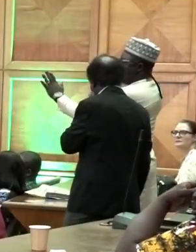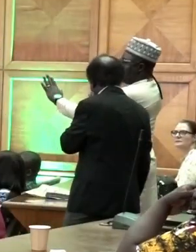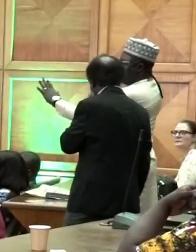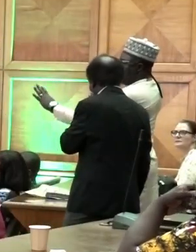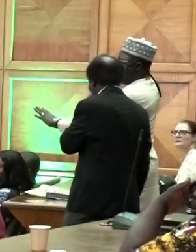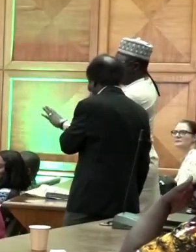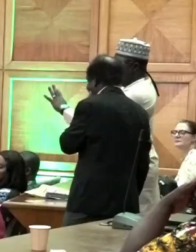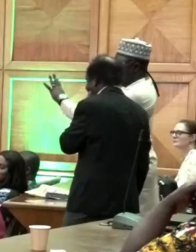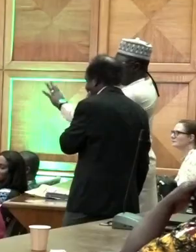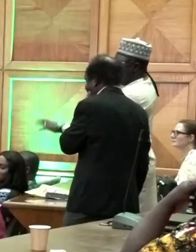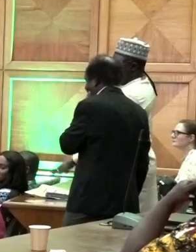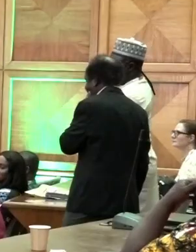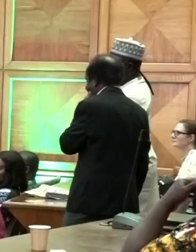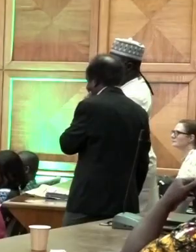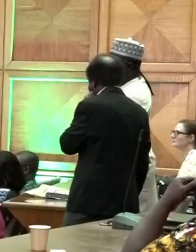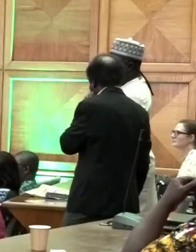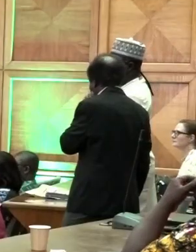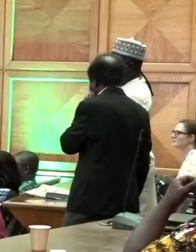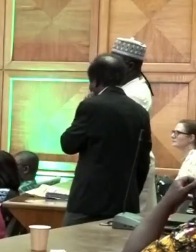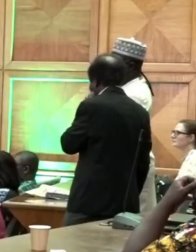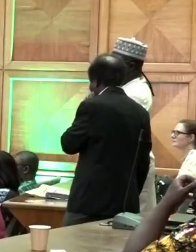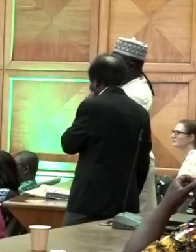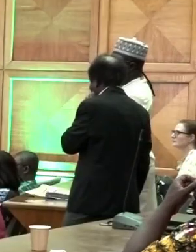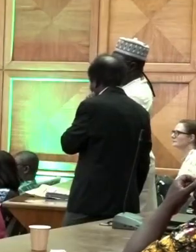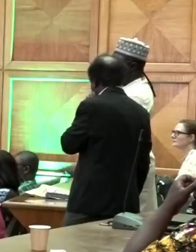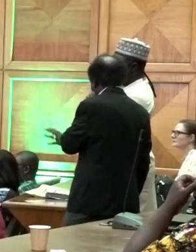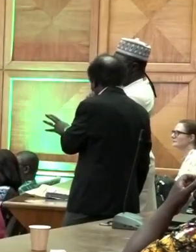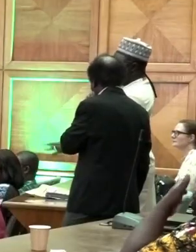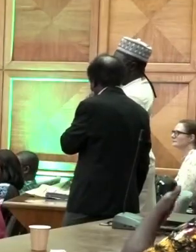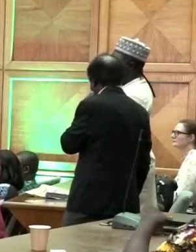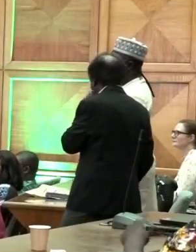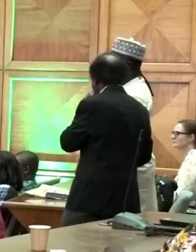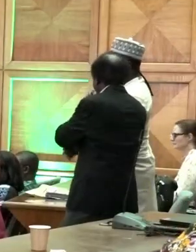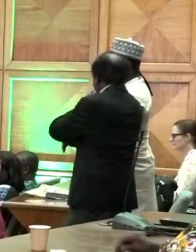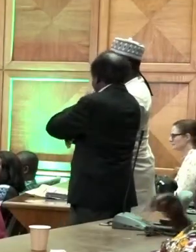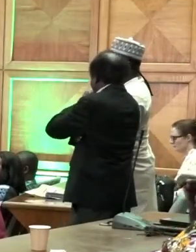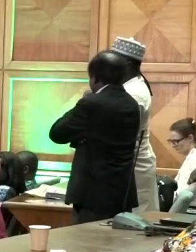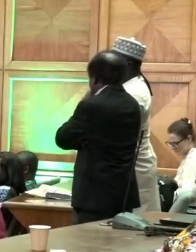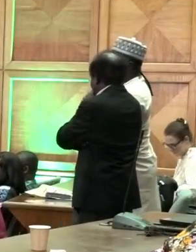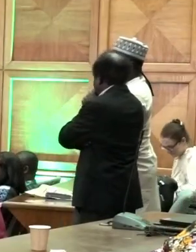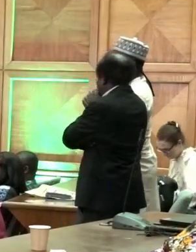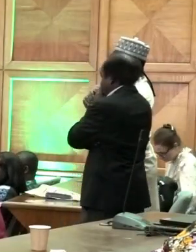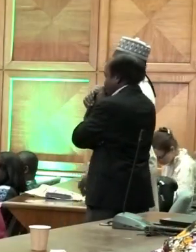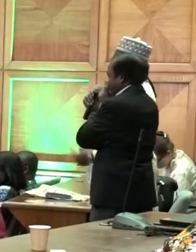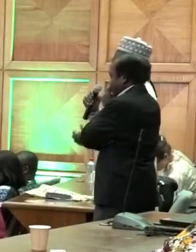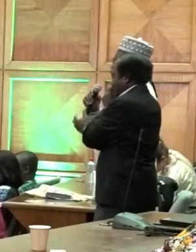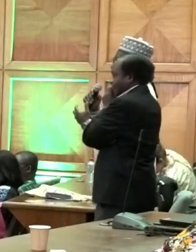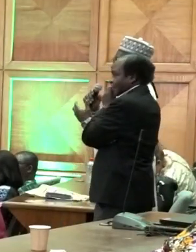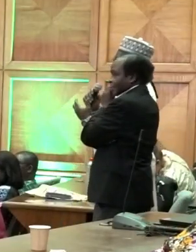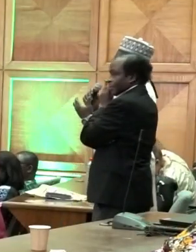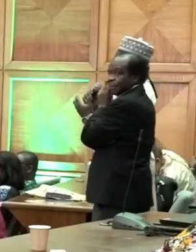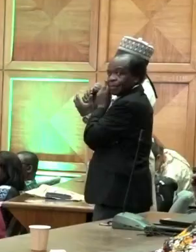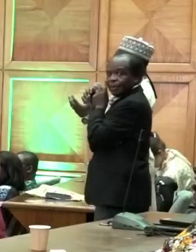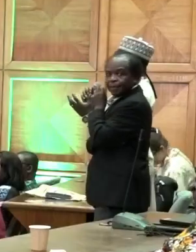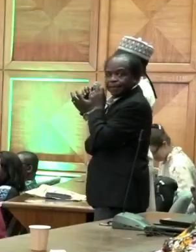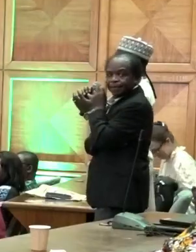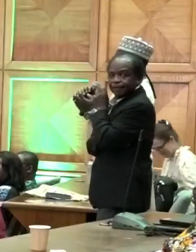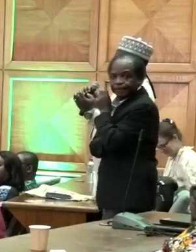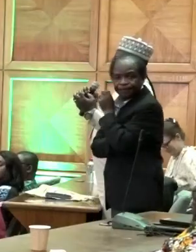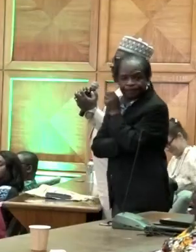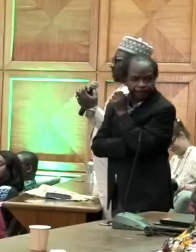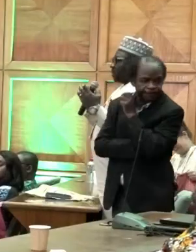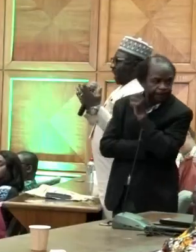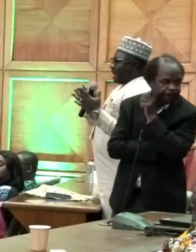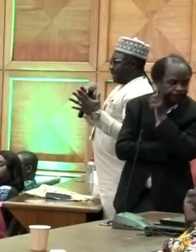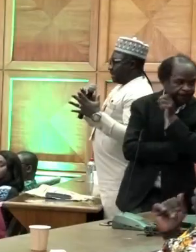We identify with a lot of the findings from this work you have done, and it actually